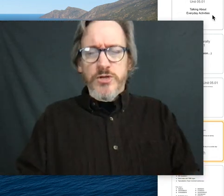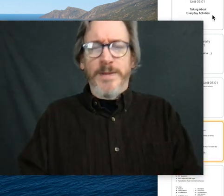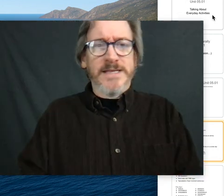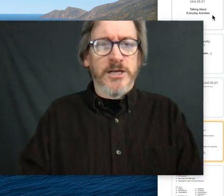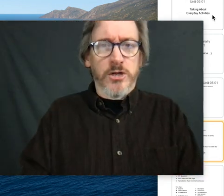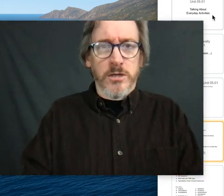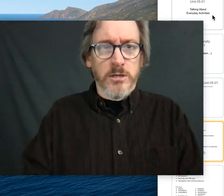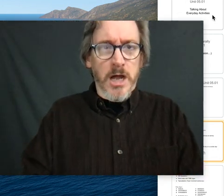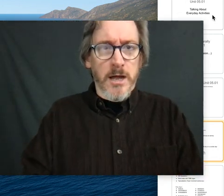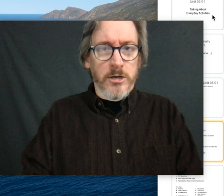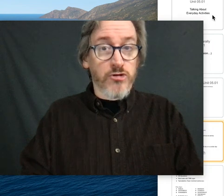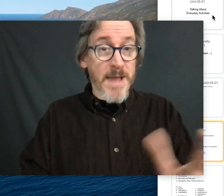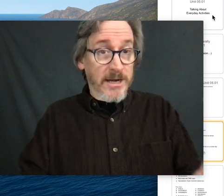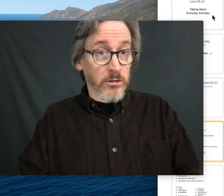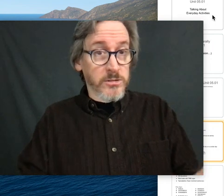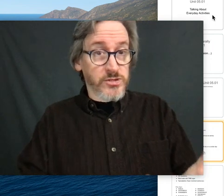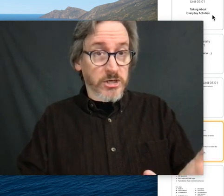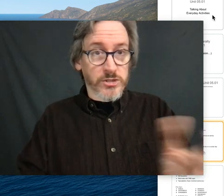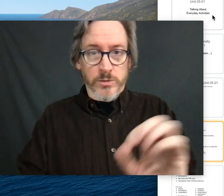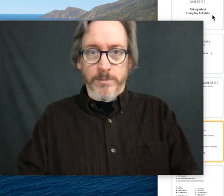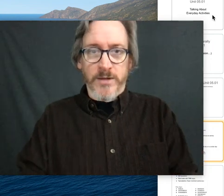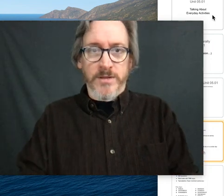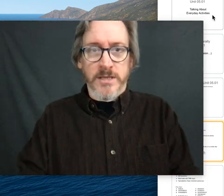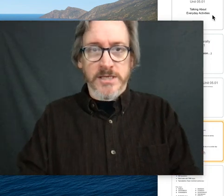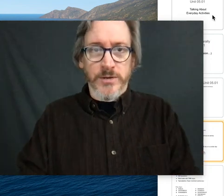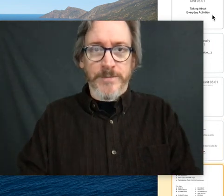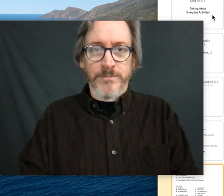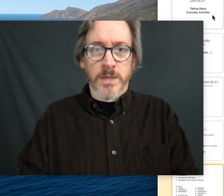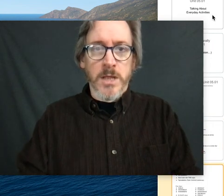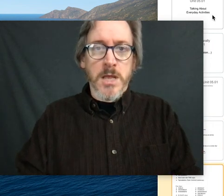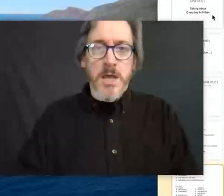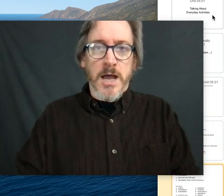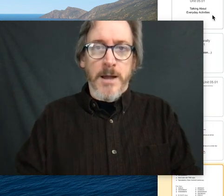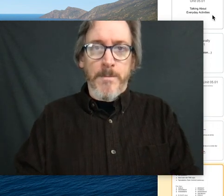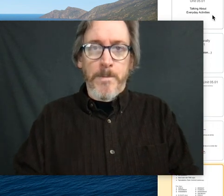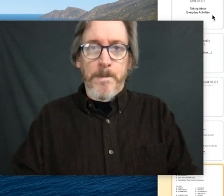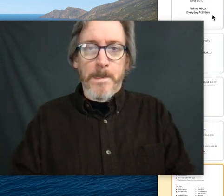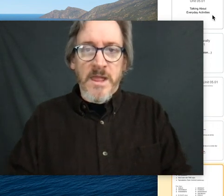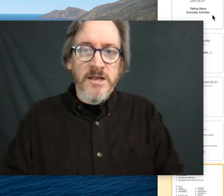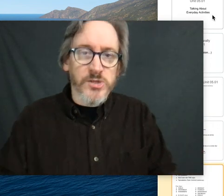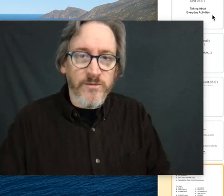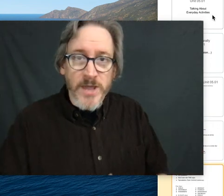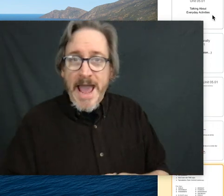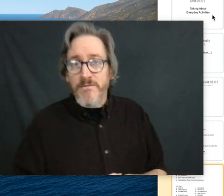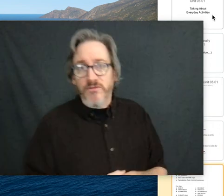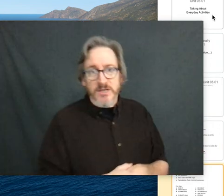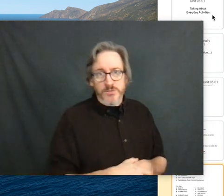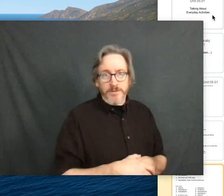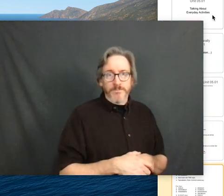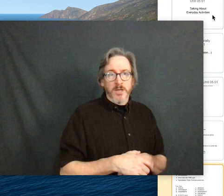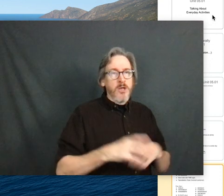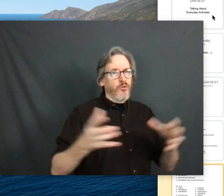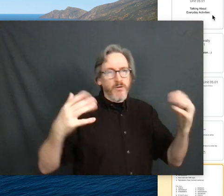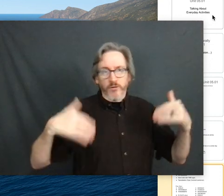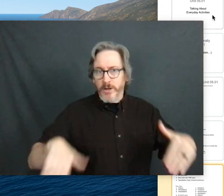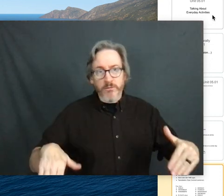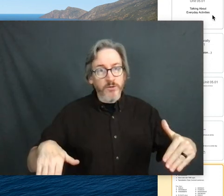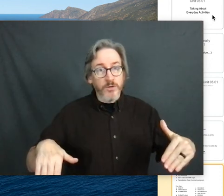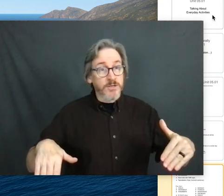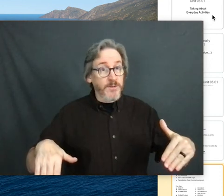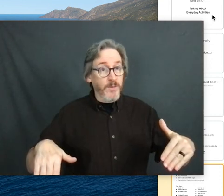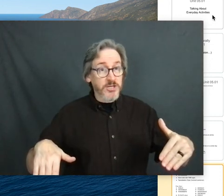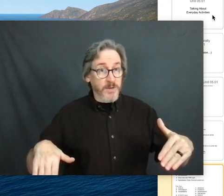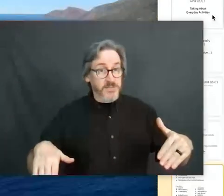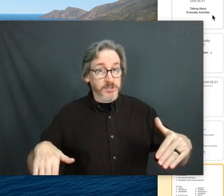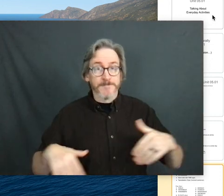those are the two basic grammatical structures we're going to play with in this unit. So the vocab for this one, quick review